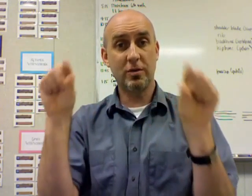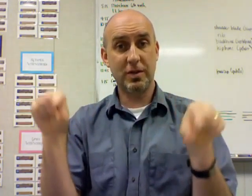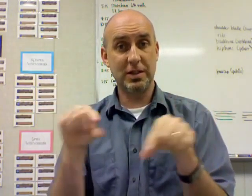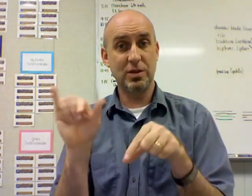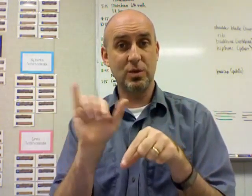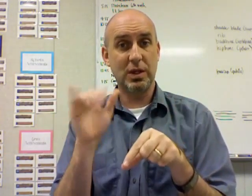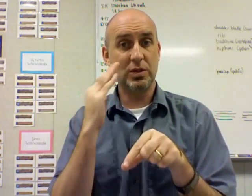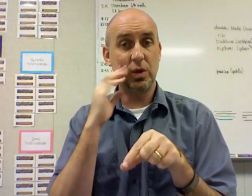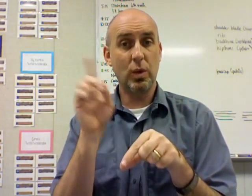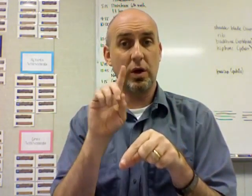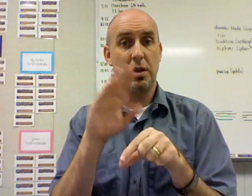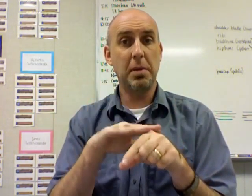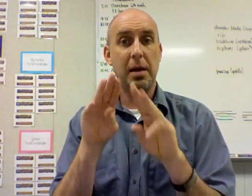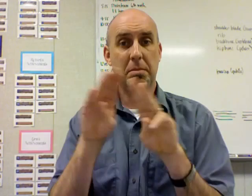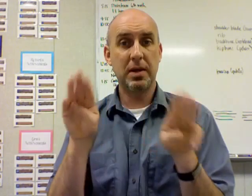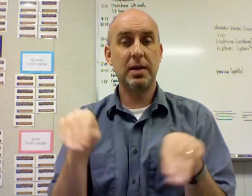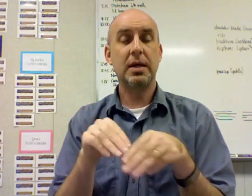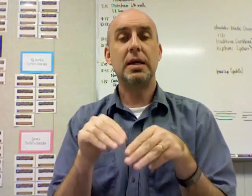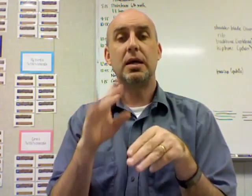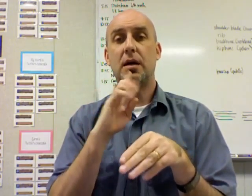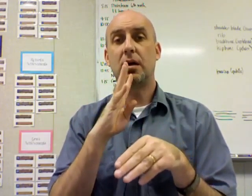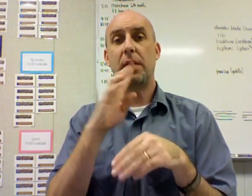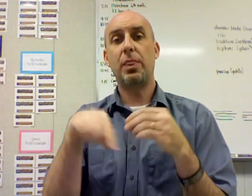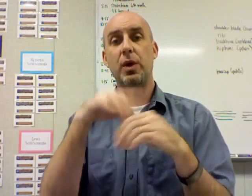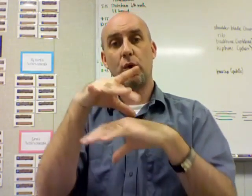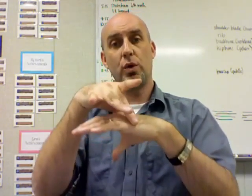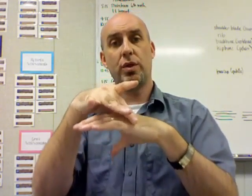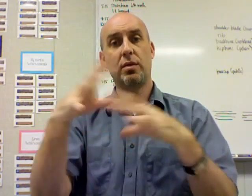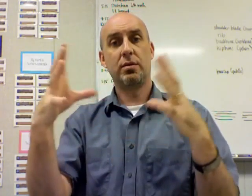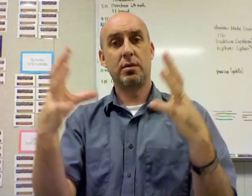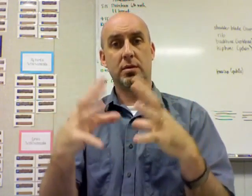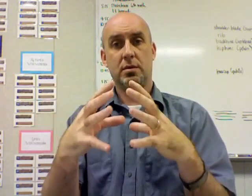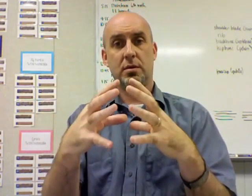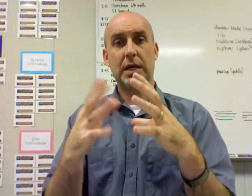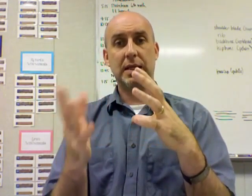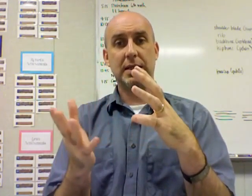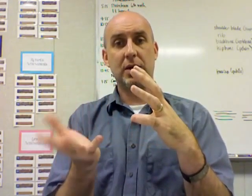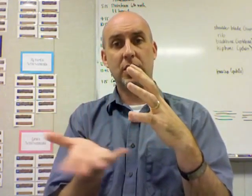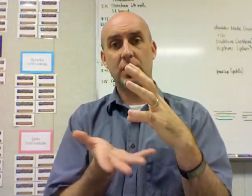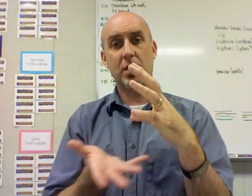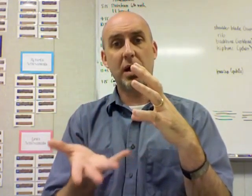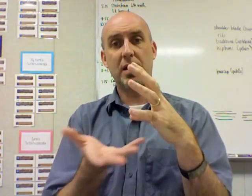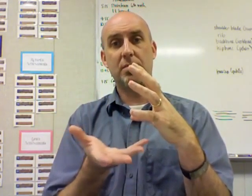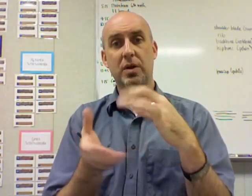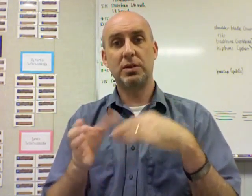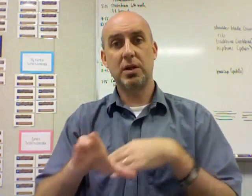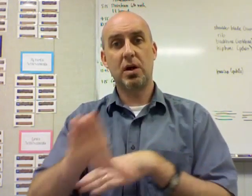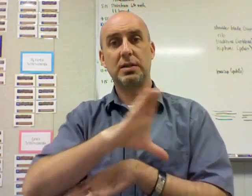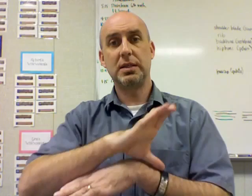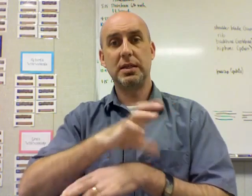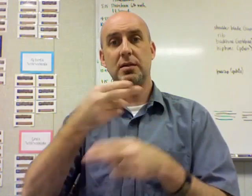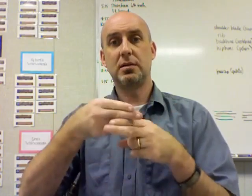geography too. He has to know where on the map. Talk about the Earth, and then down here at the bottom there is a continent. It's